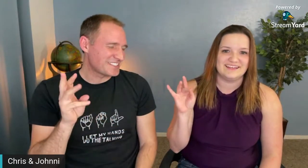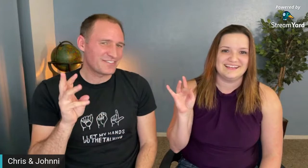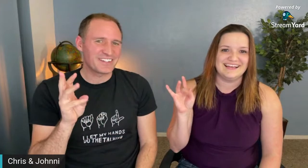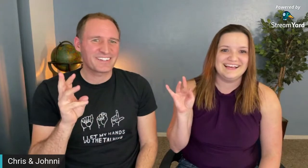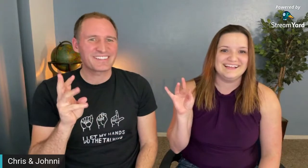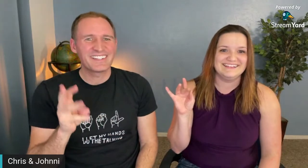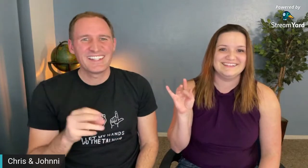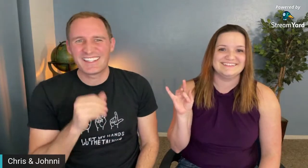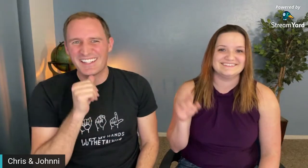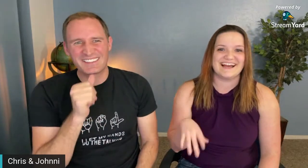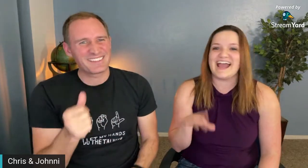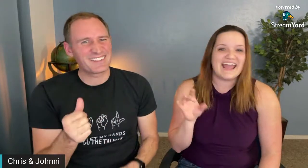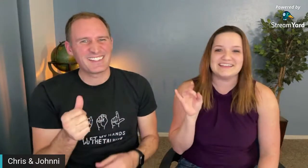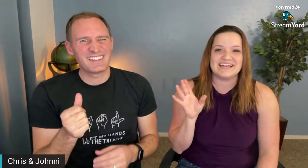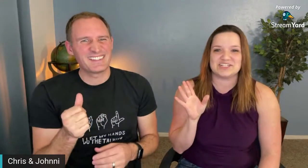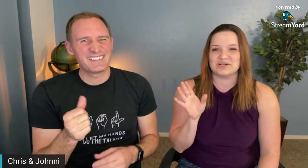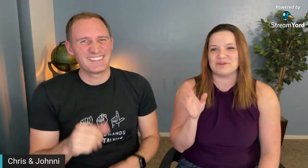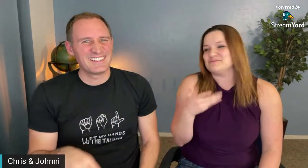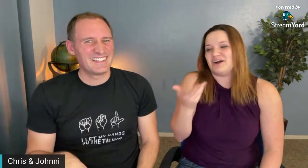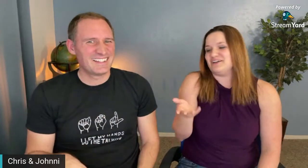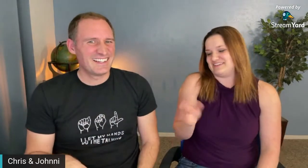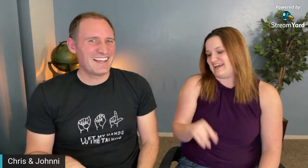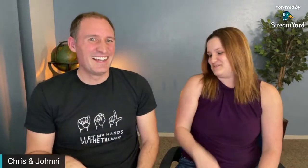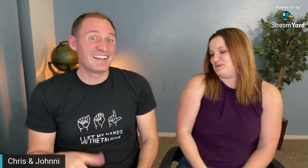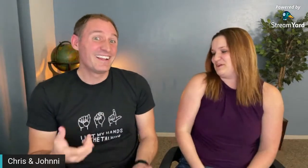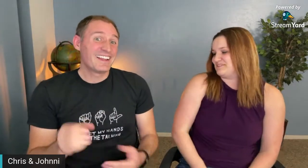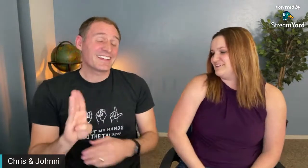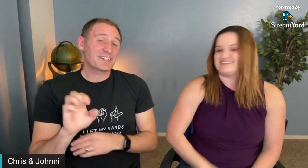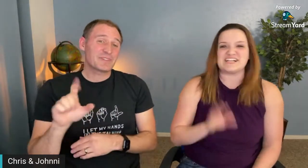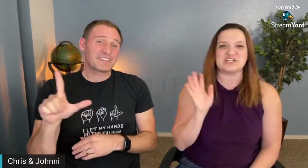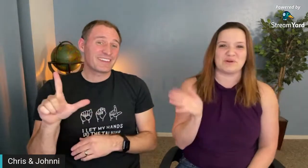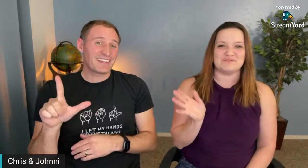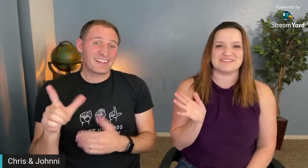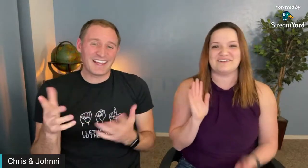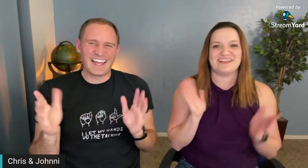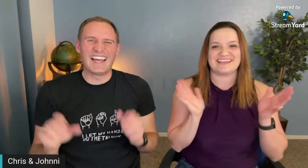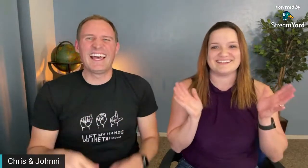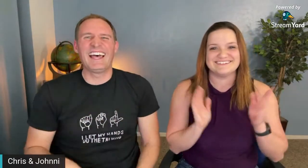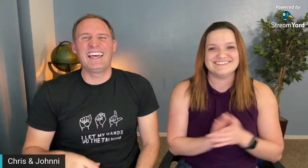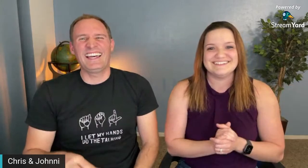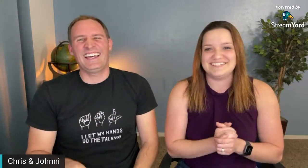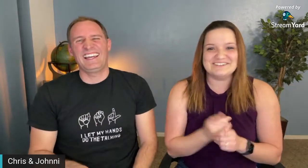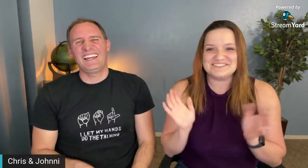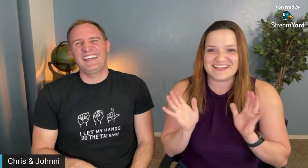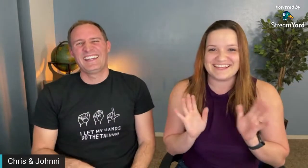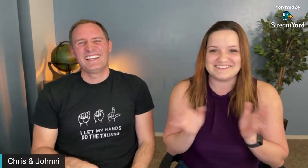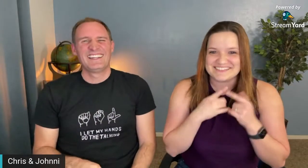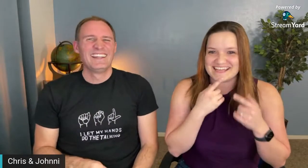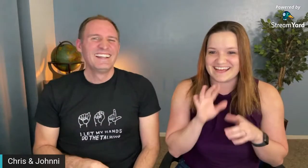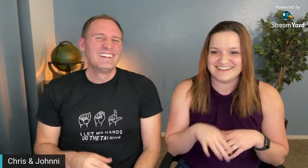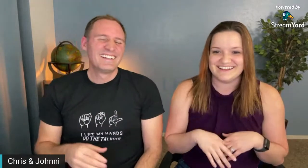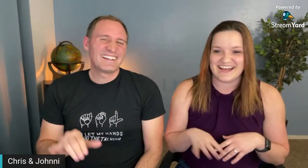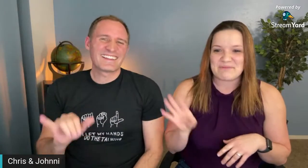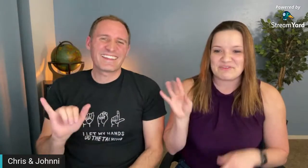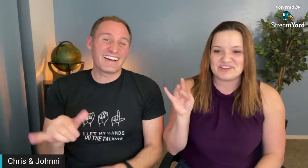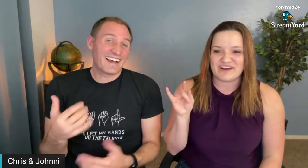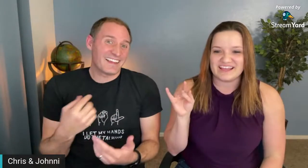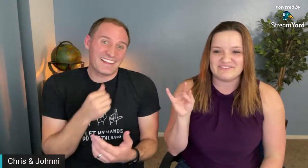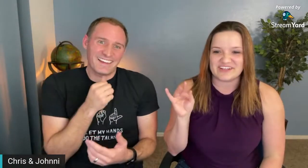itchy fingers. I hate that term. Don't call it that. It's weird. It's actually gross. I don't like it. Don't do that. Don't say that. I prefer the violin